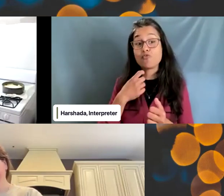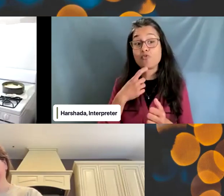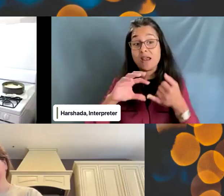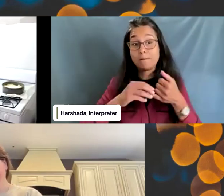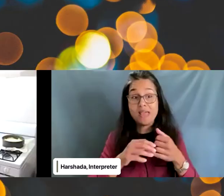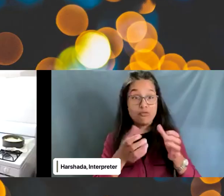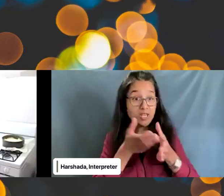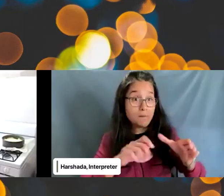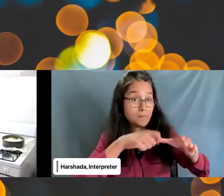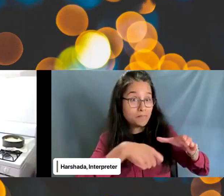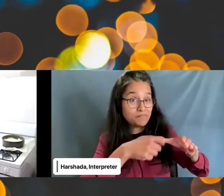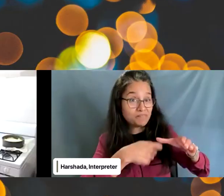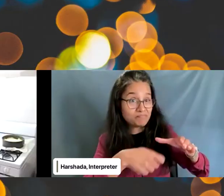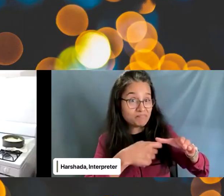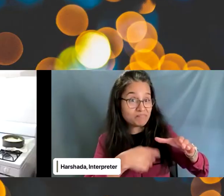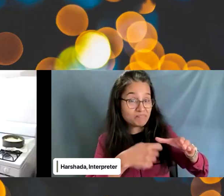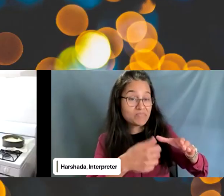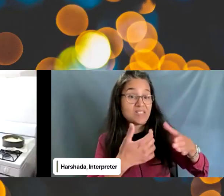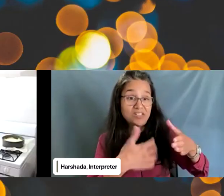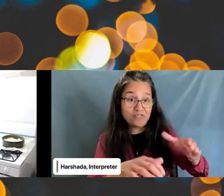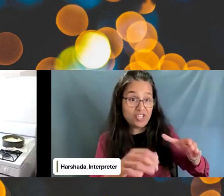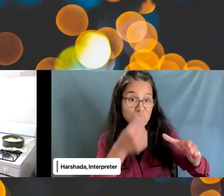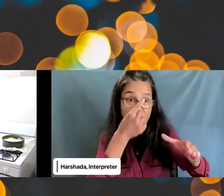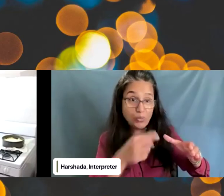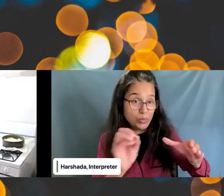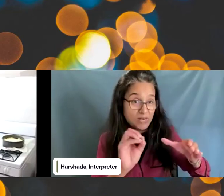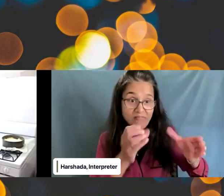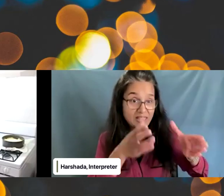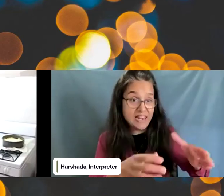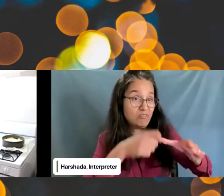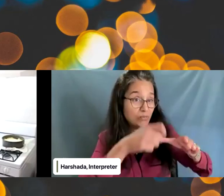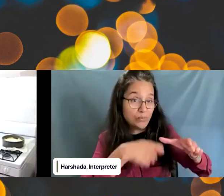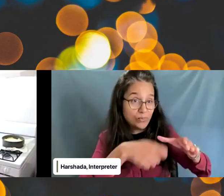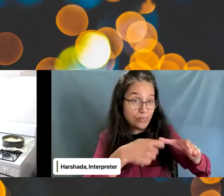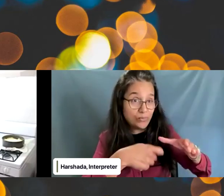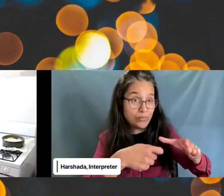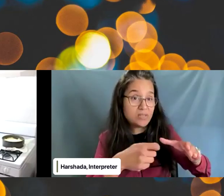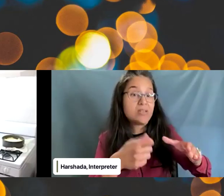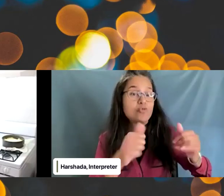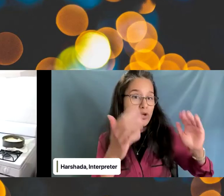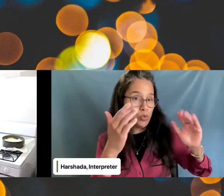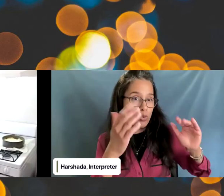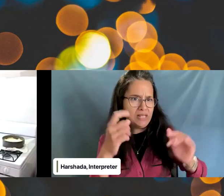I'm just kind of stirring it to cool it down. I know we're almost out of time, Charlie.